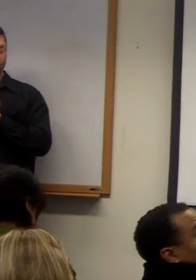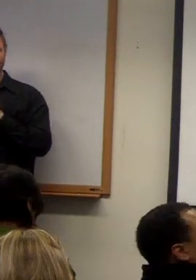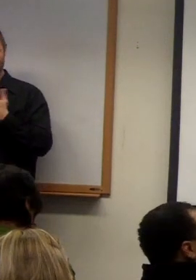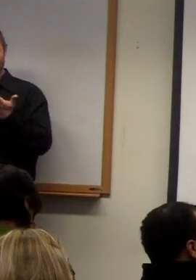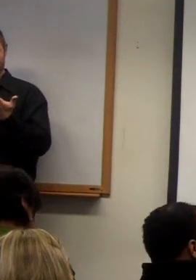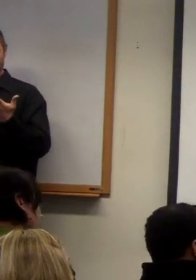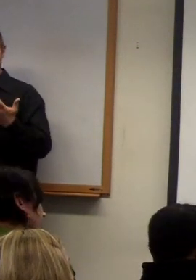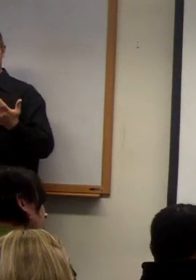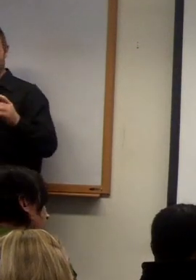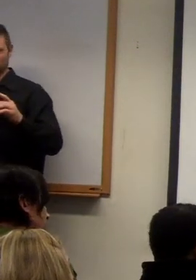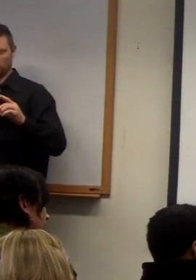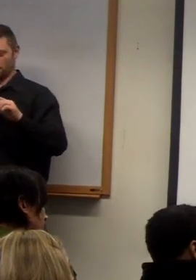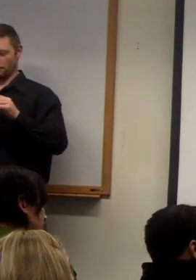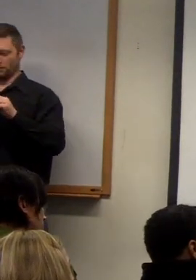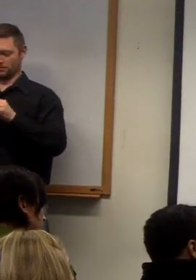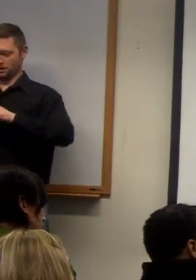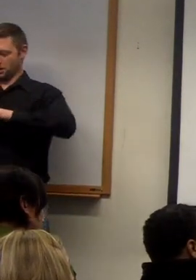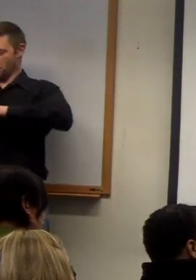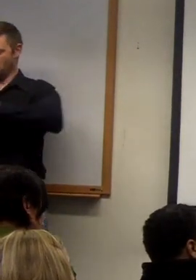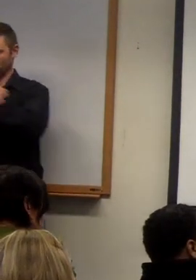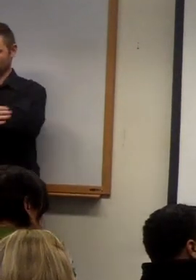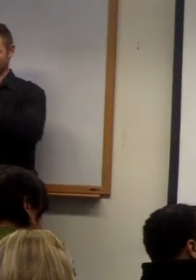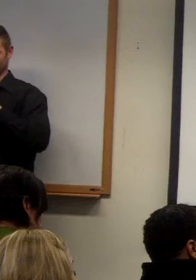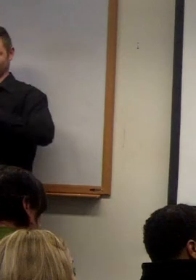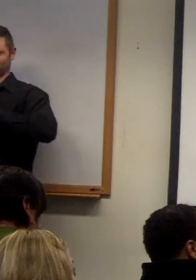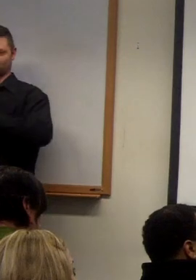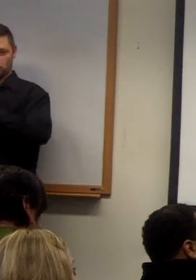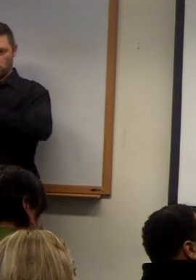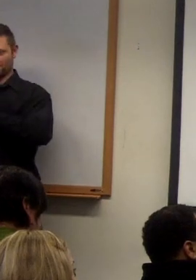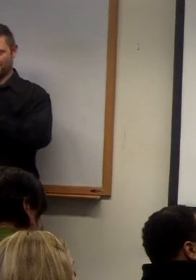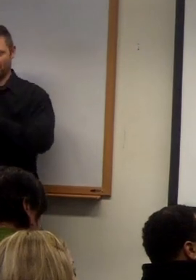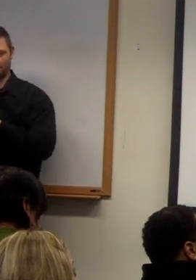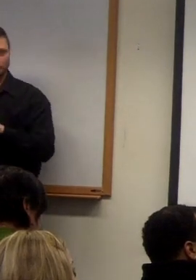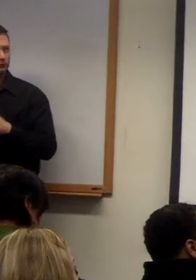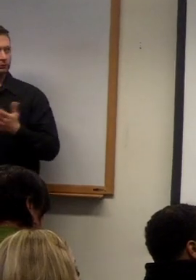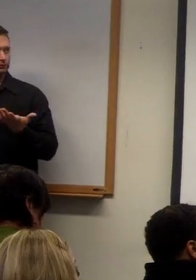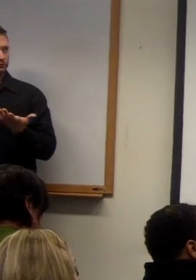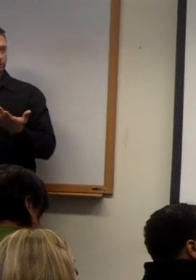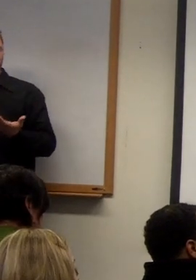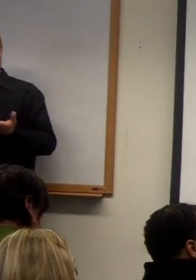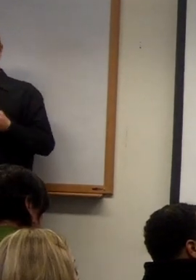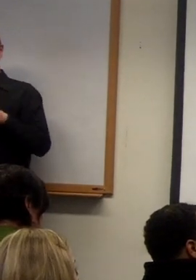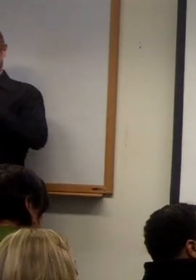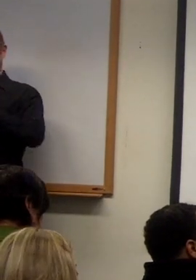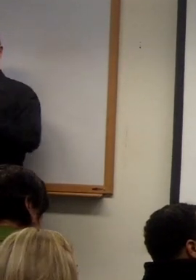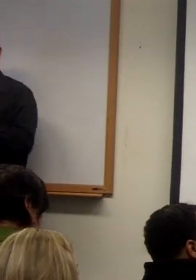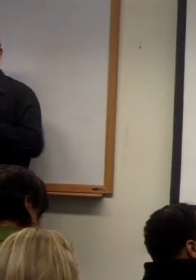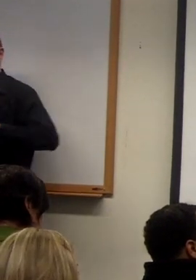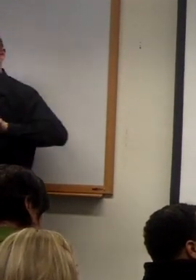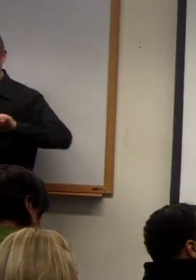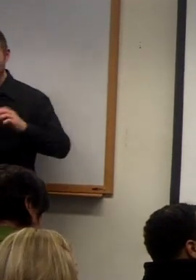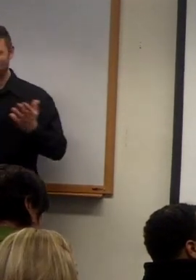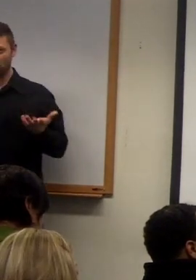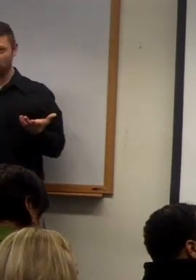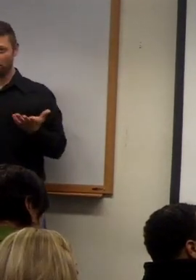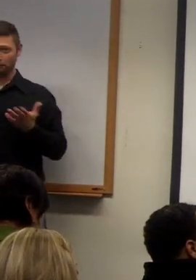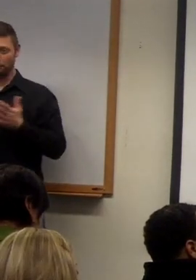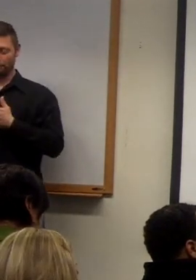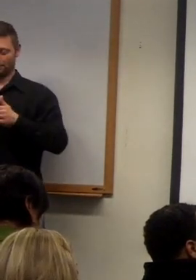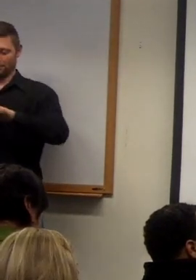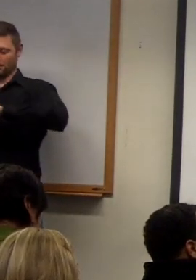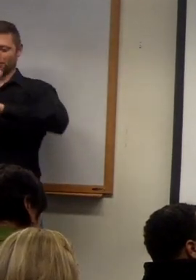we do to other countries, calling all the other people terrorists as if we didn't do anything to anyone for any